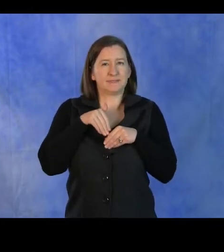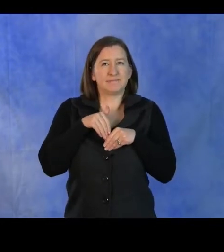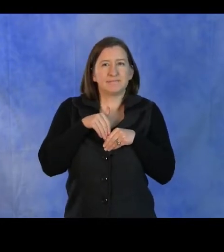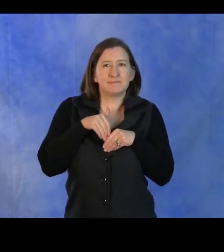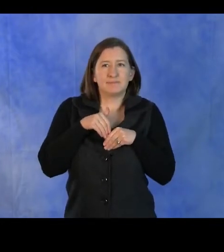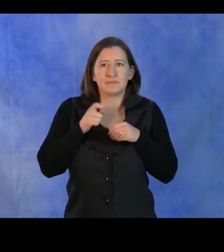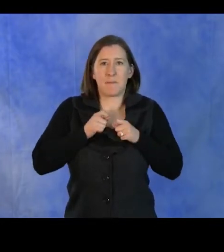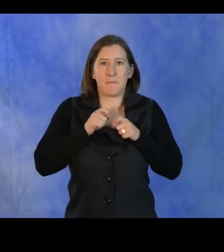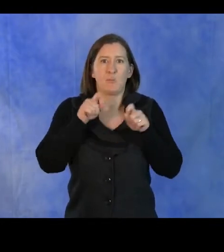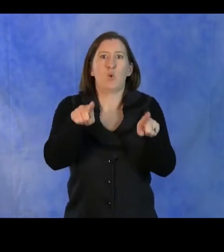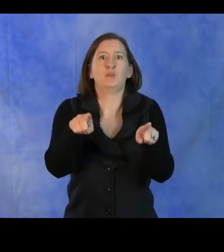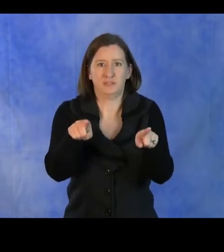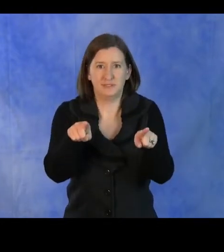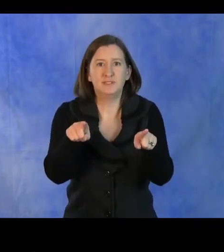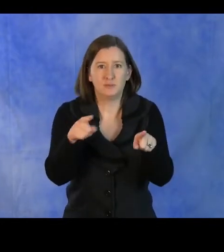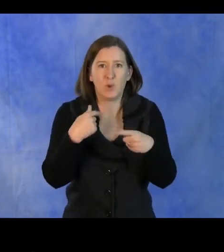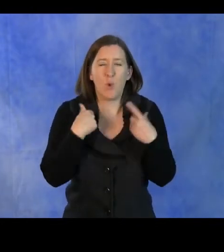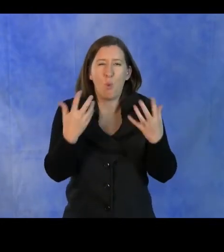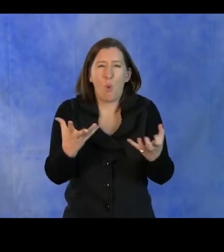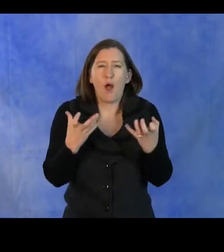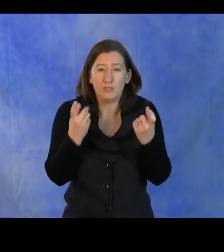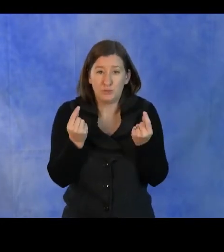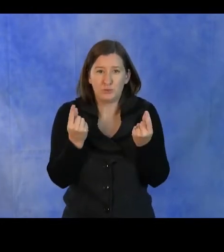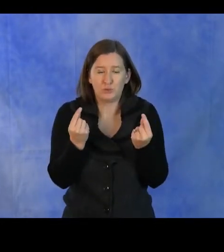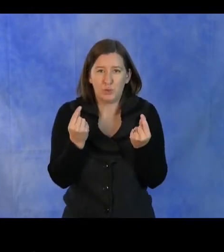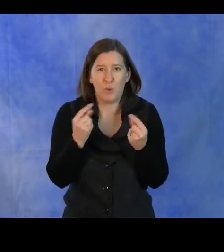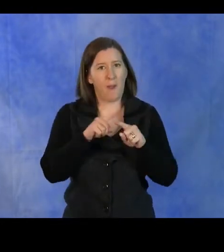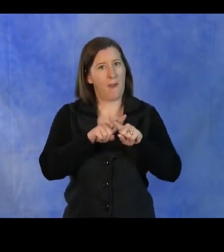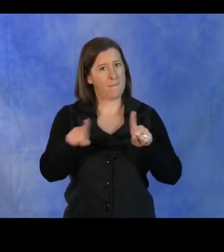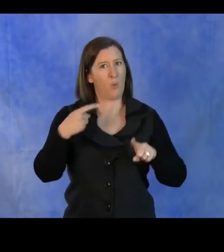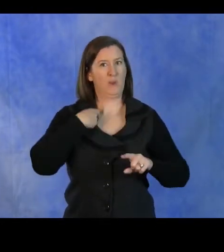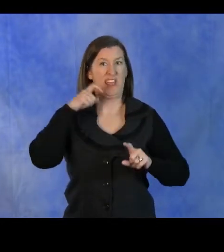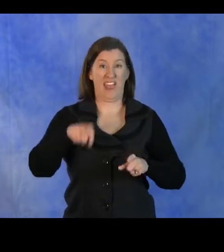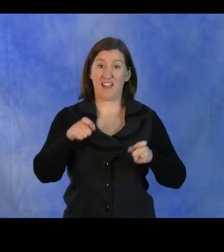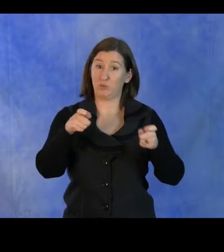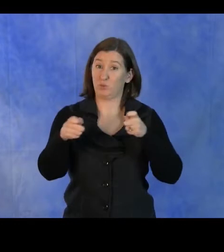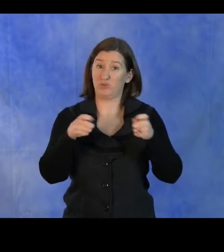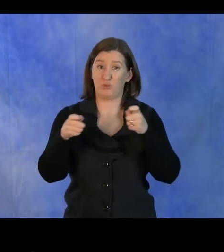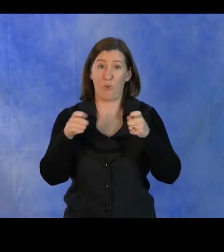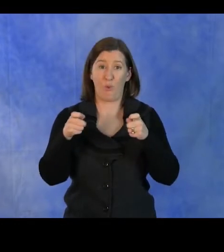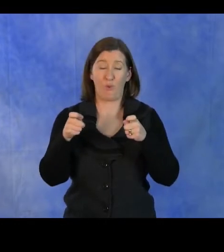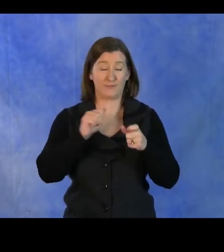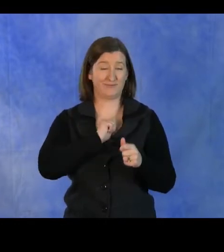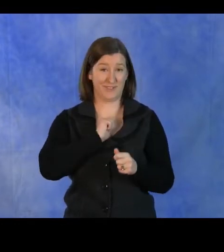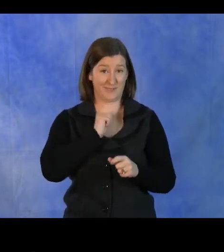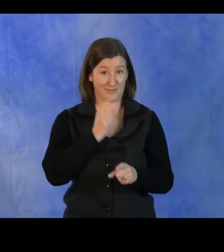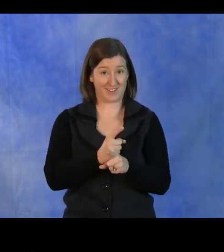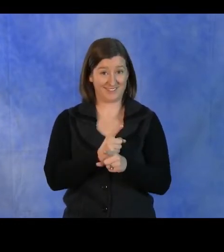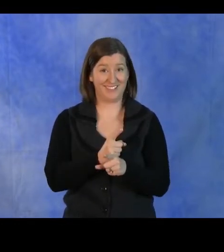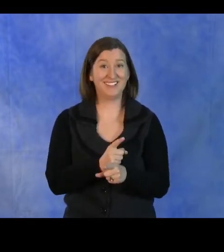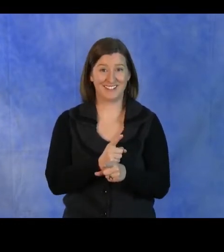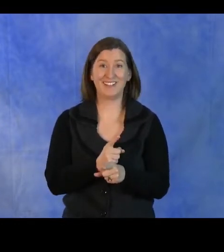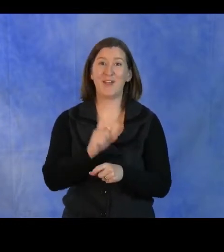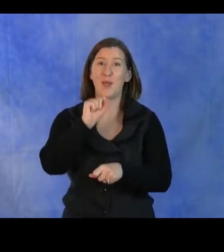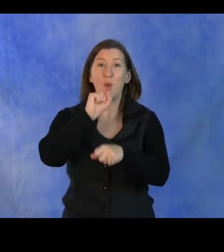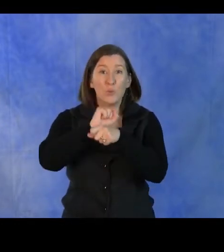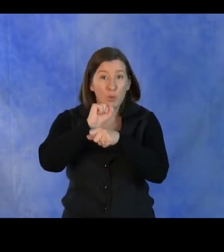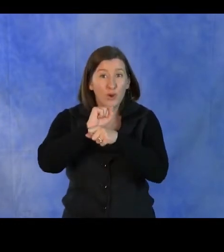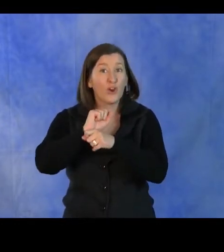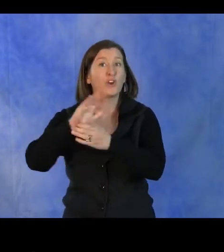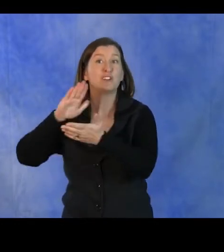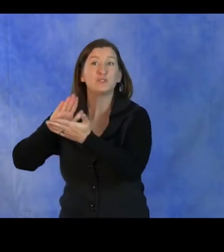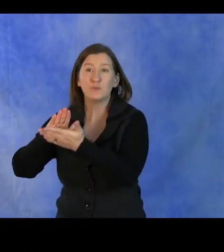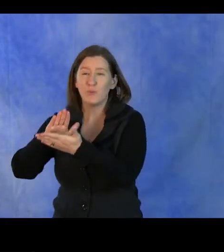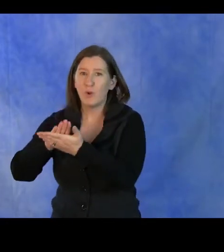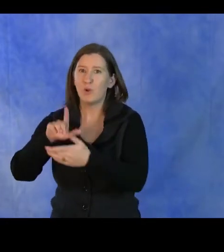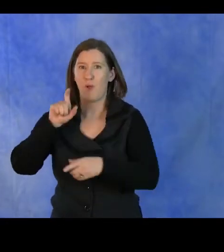we all have that internally, that impulse that we want to do something, but we have to control ourselves,